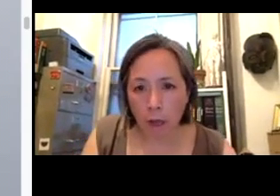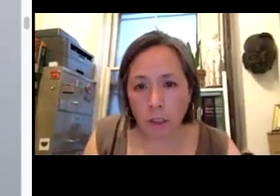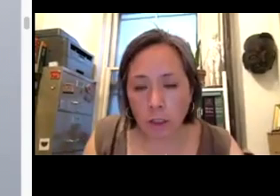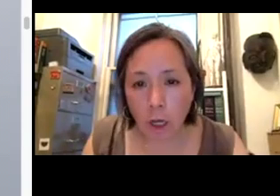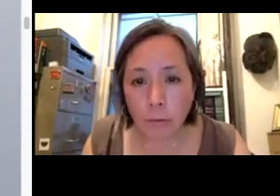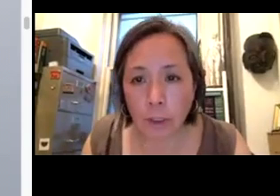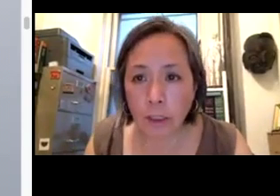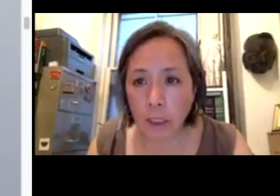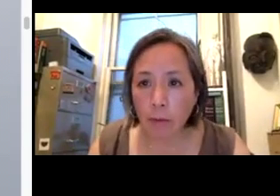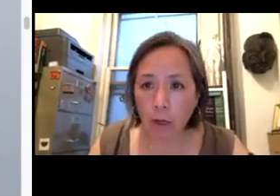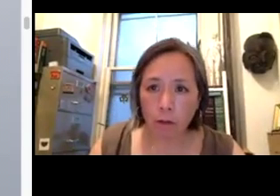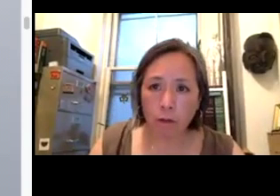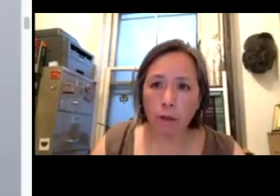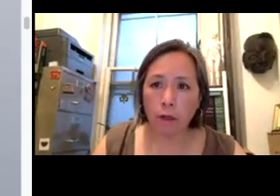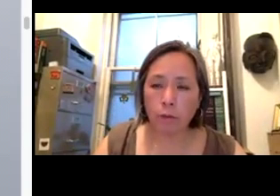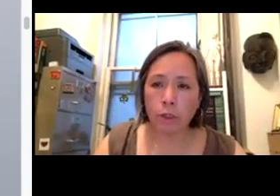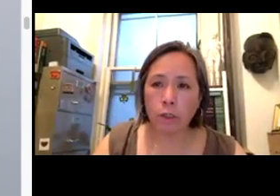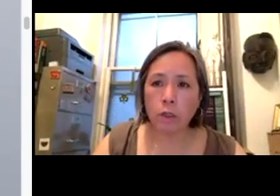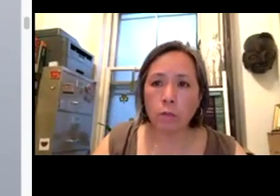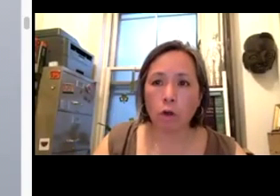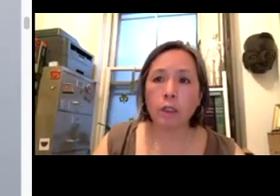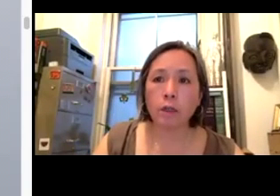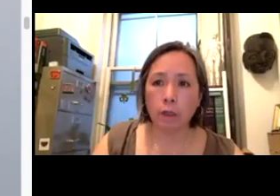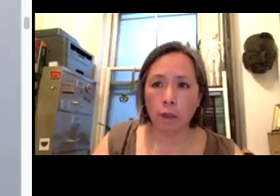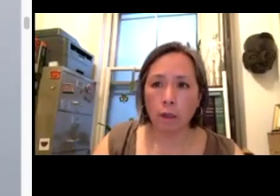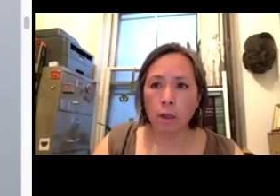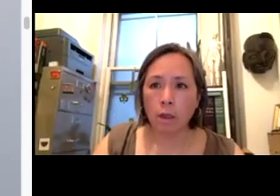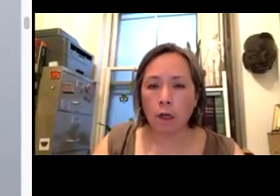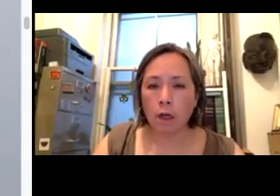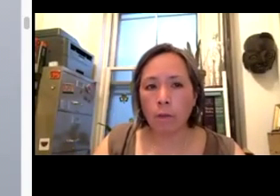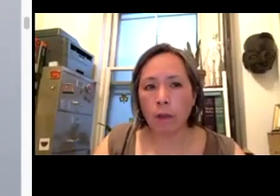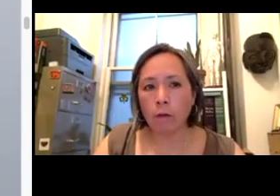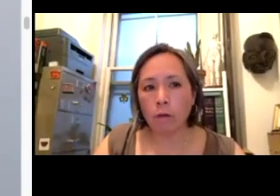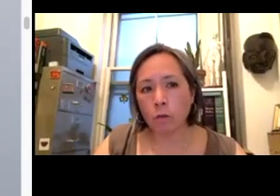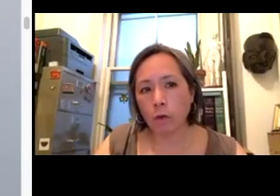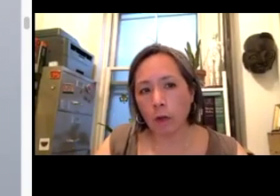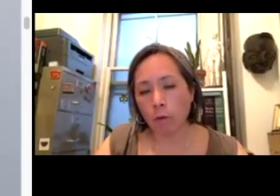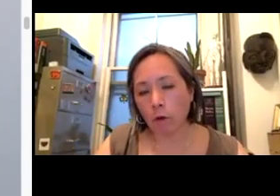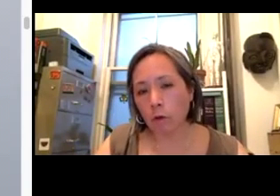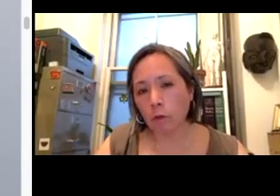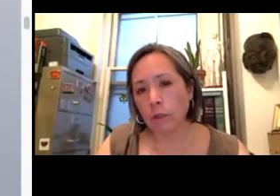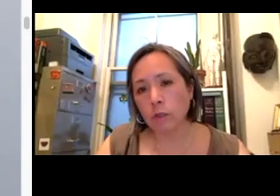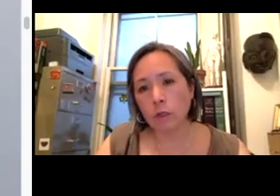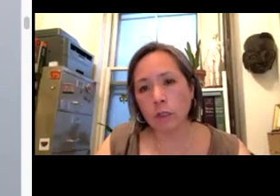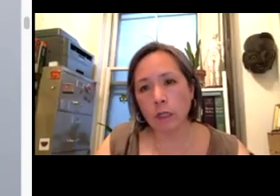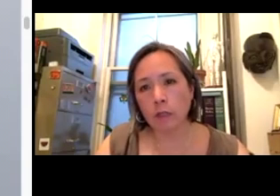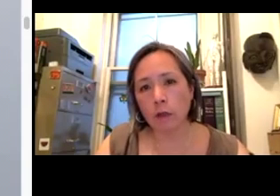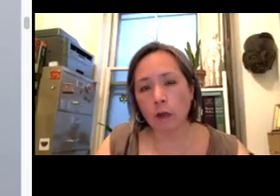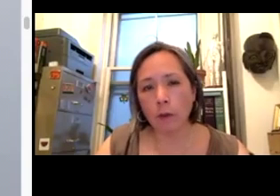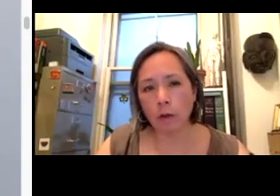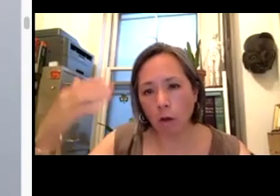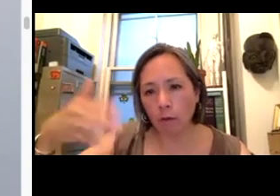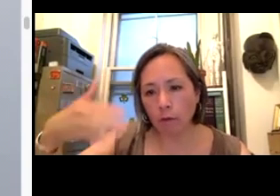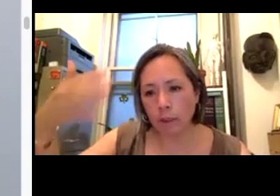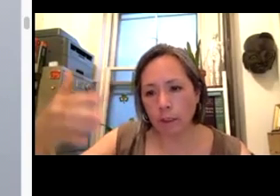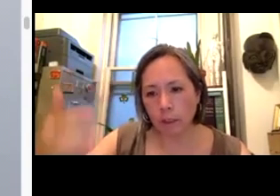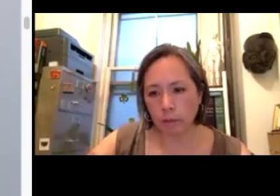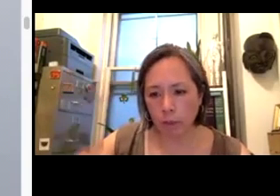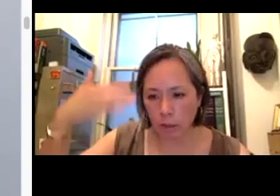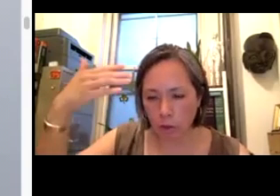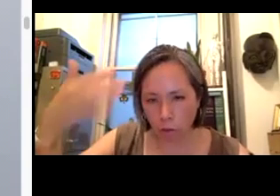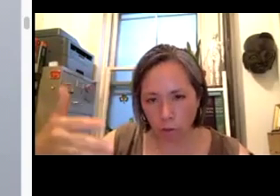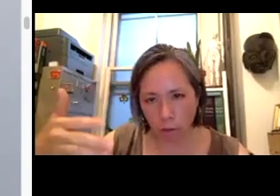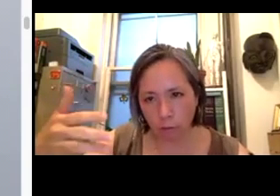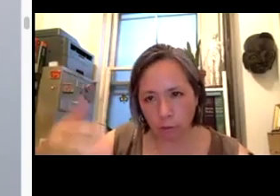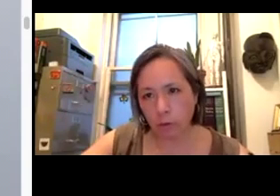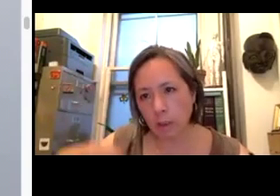mastery actually helps us see better and helps us see more clearly. And so when I work with my students and I talk about all of these systems,